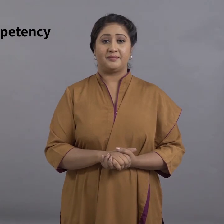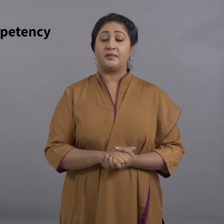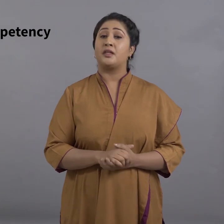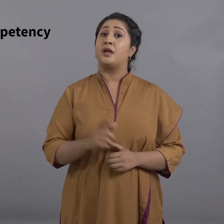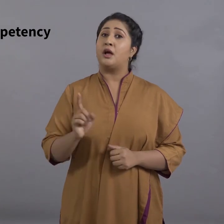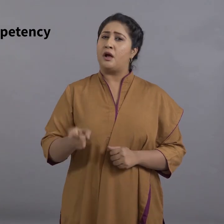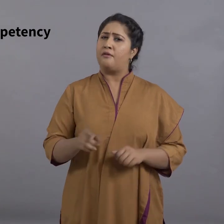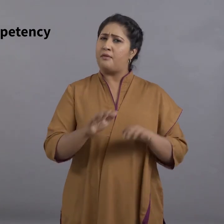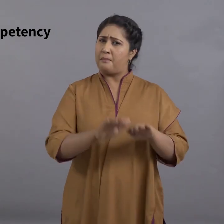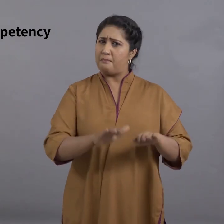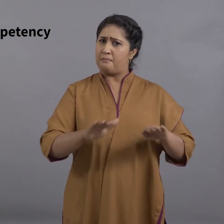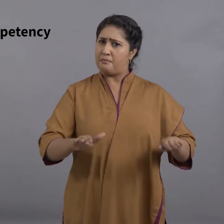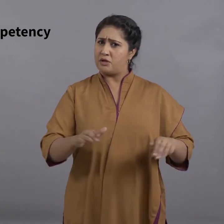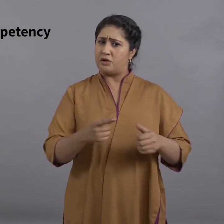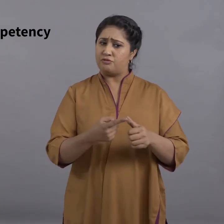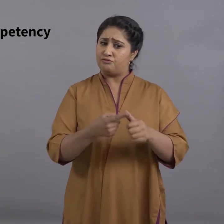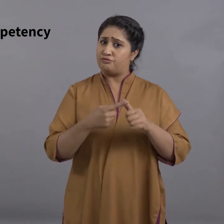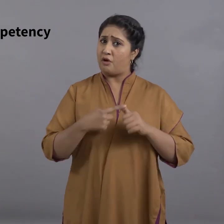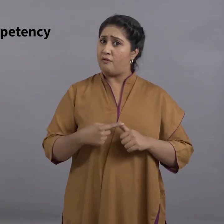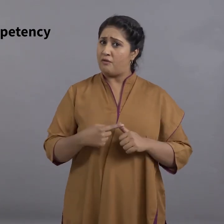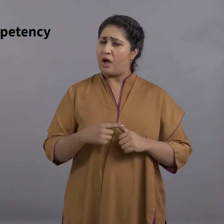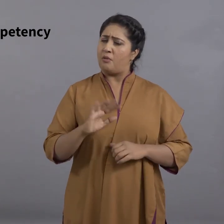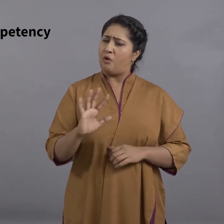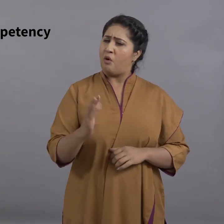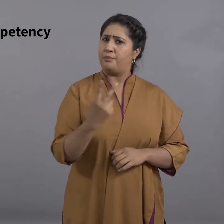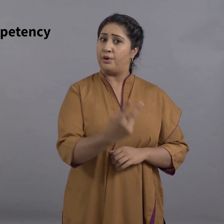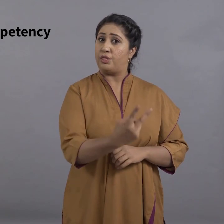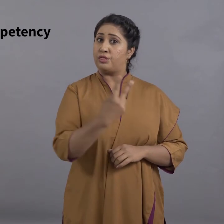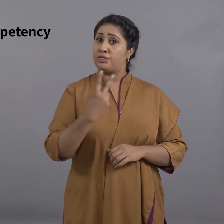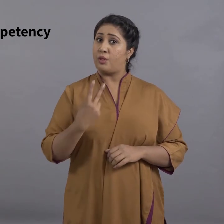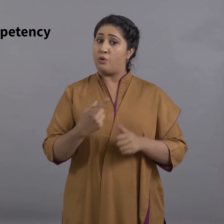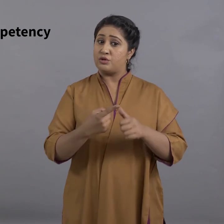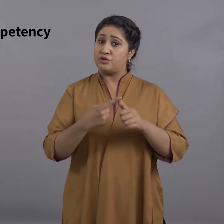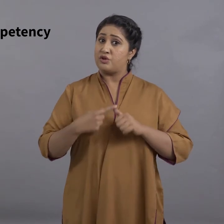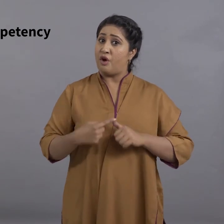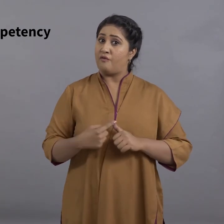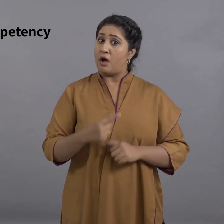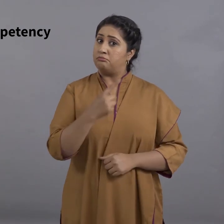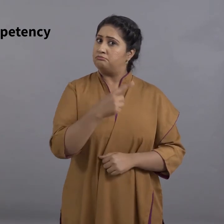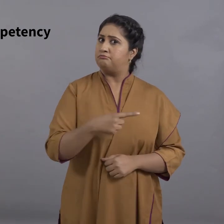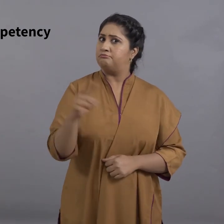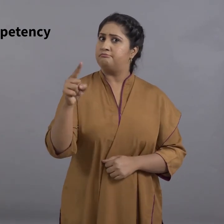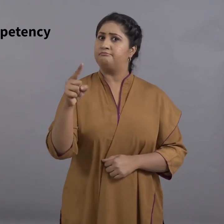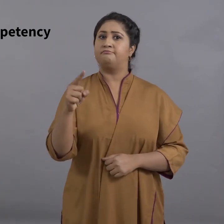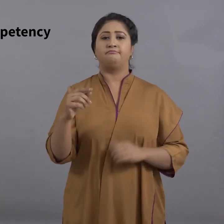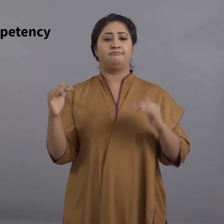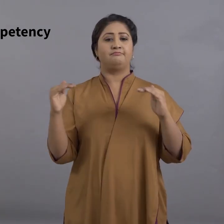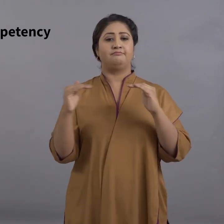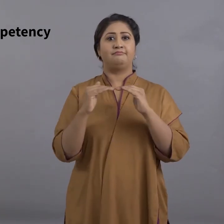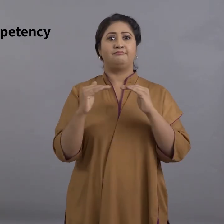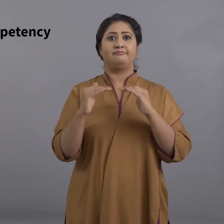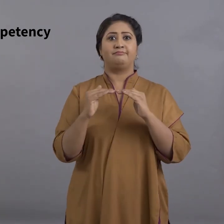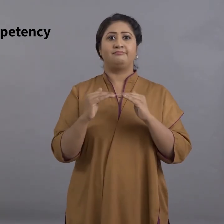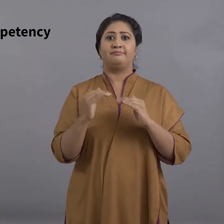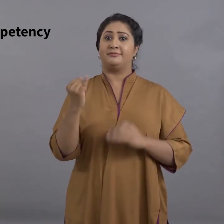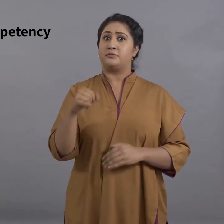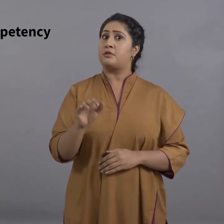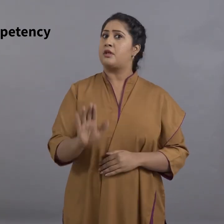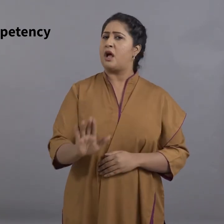If the student answers any two correctly, mark the student as yes, otherwise as no.